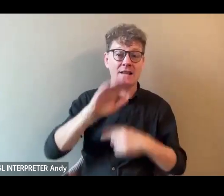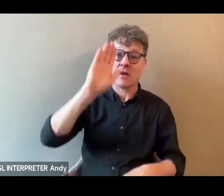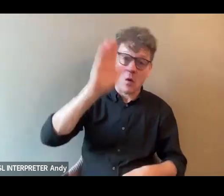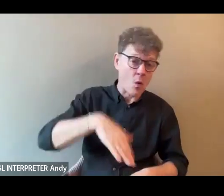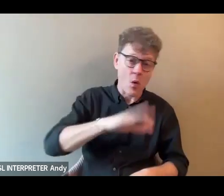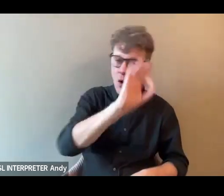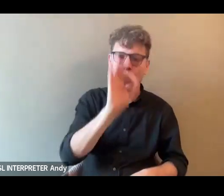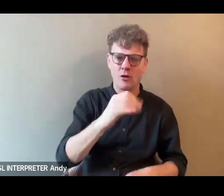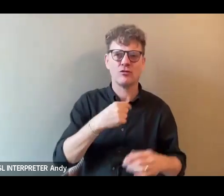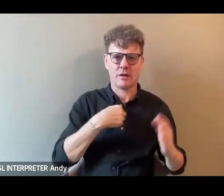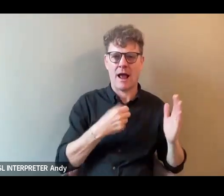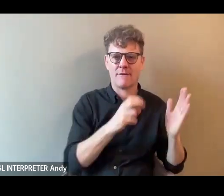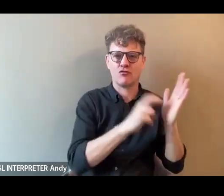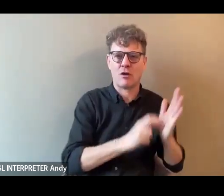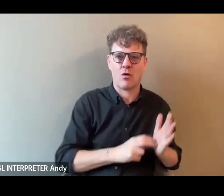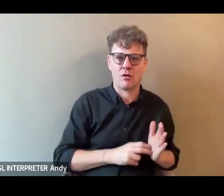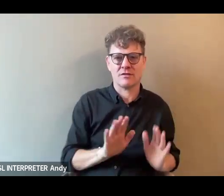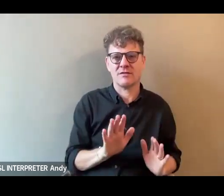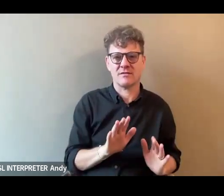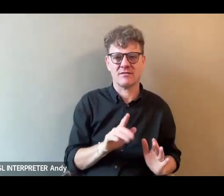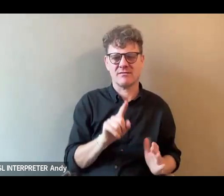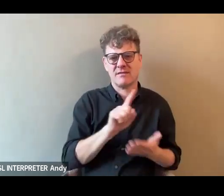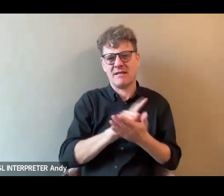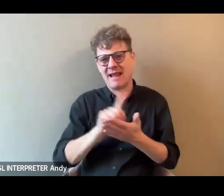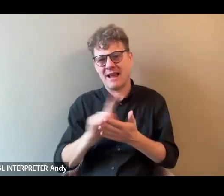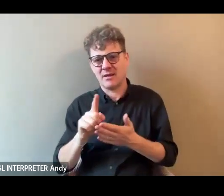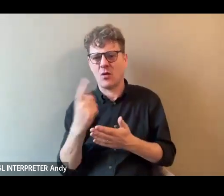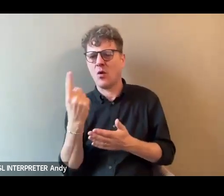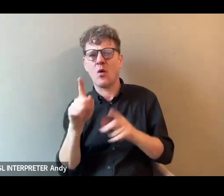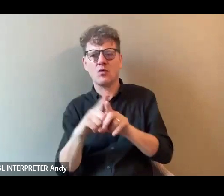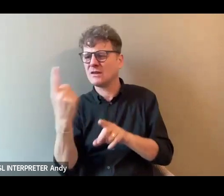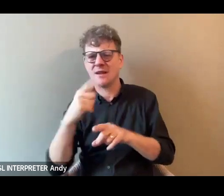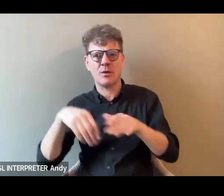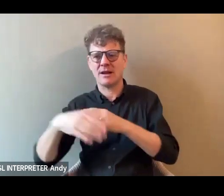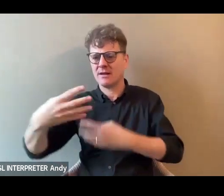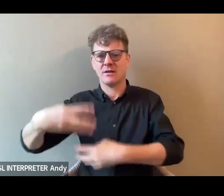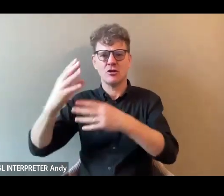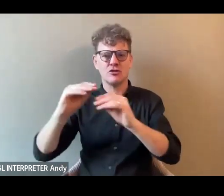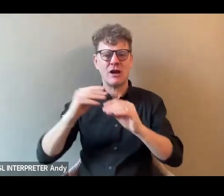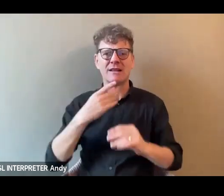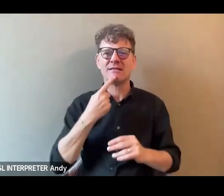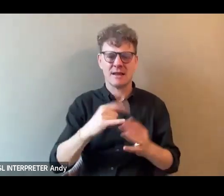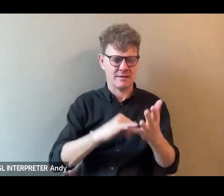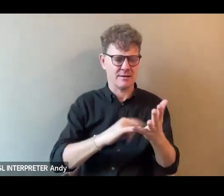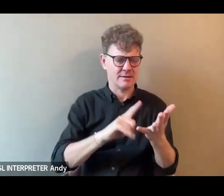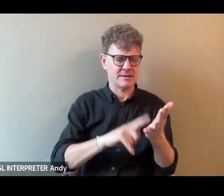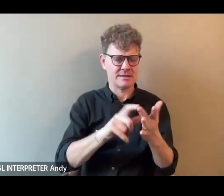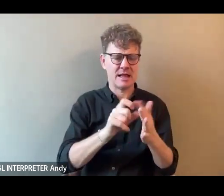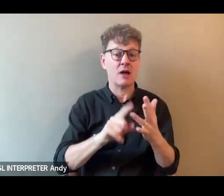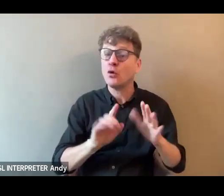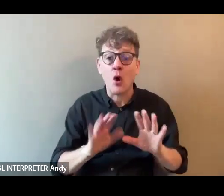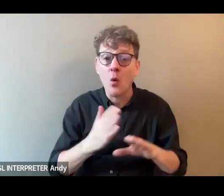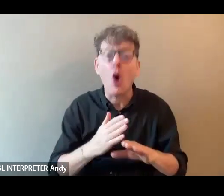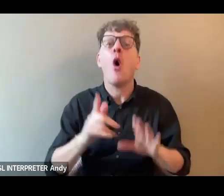of them, and we can come back to them later. And there is something in the chat on Zoom saying that Slido's not working for everybody, so please, oh, there we go, it's working,